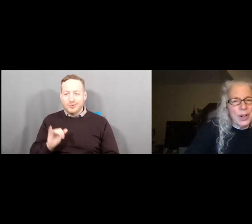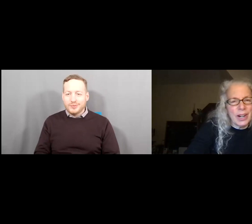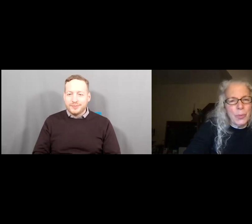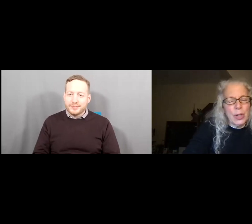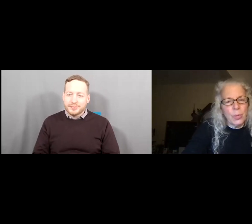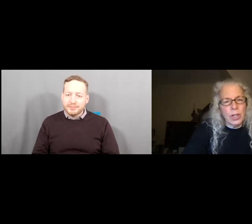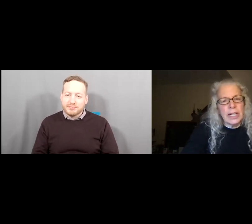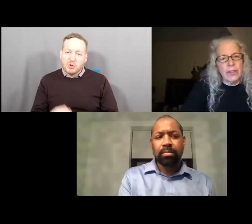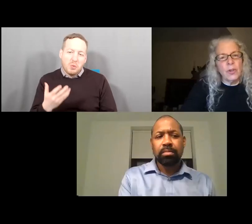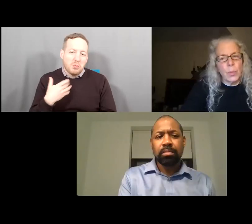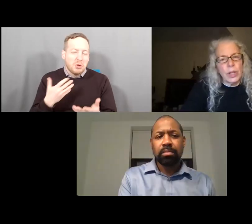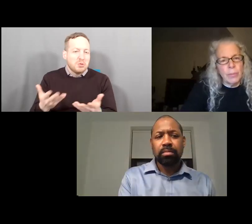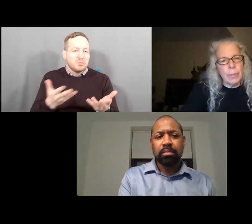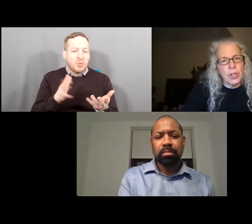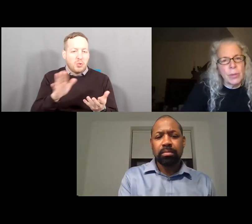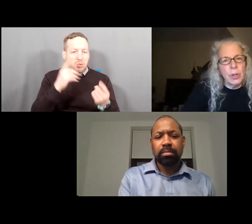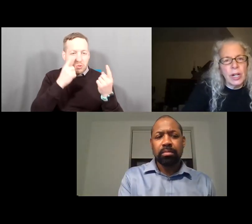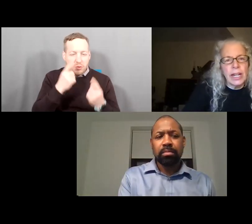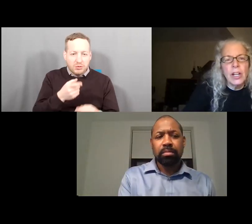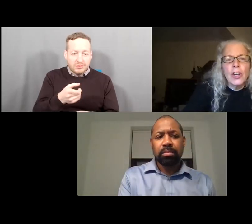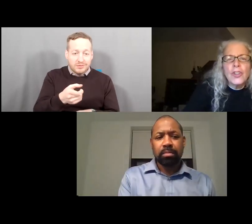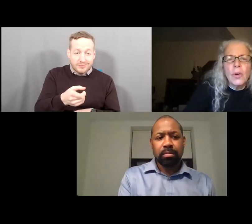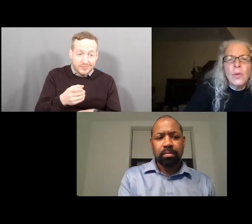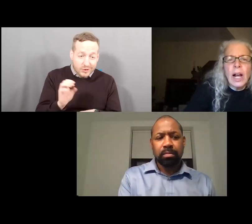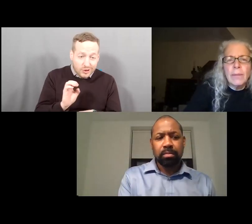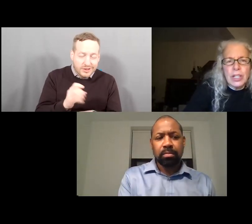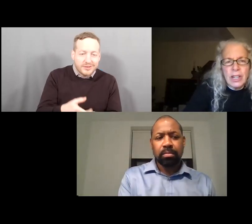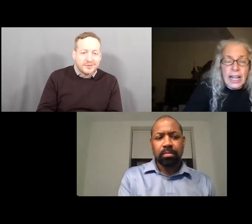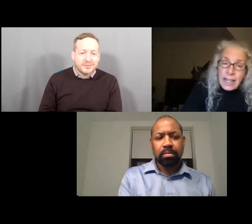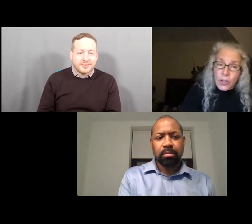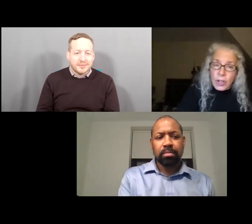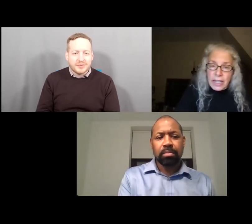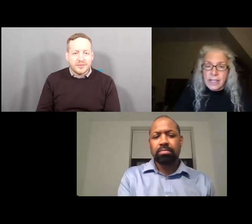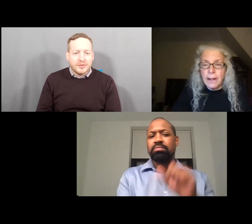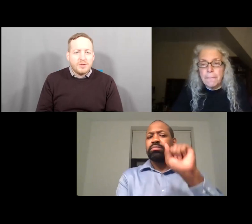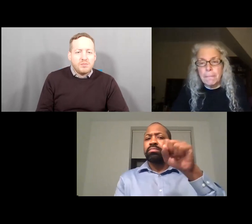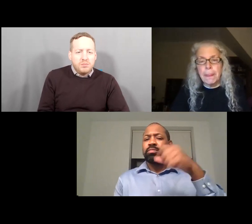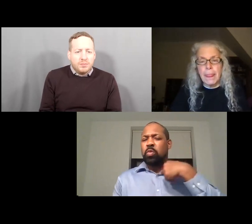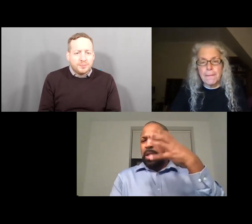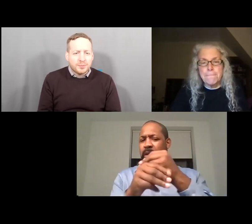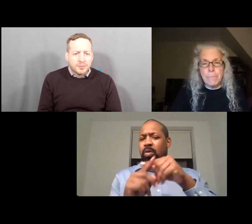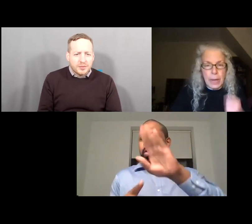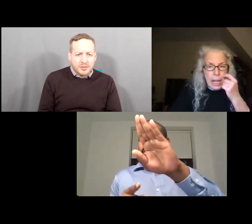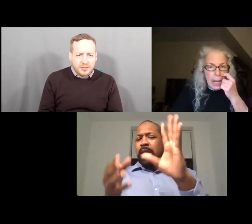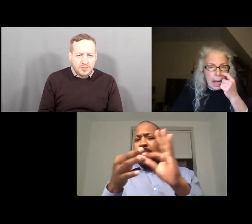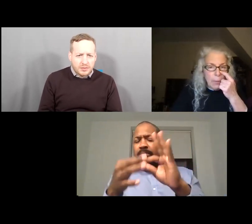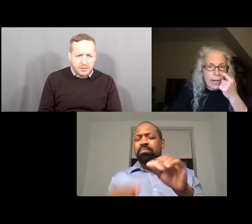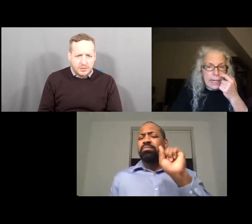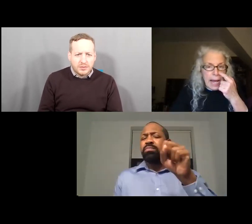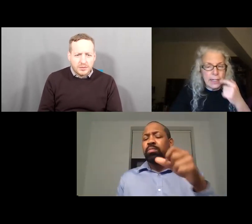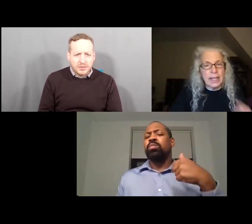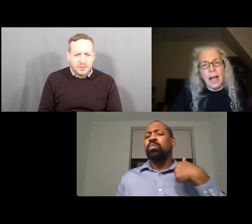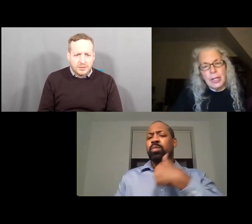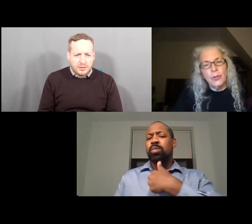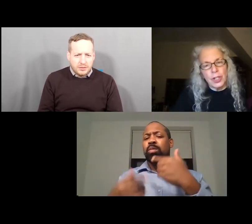light work. We could work together with other members of the community. So I'm just, yes, Ernest. I wanted